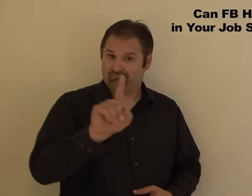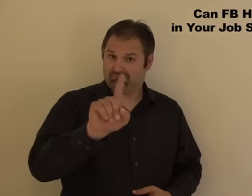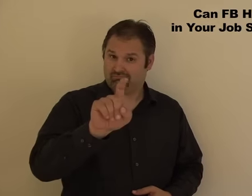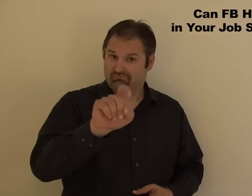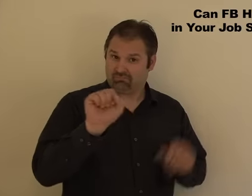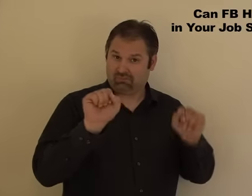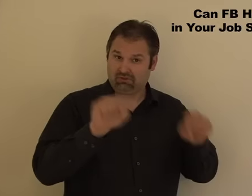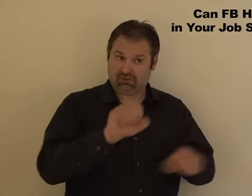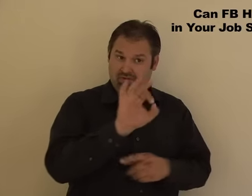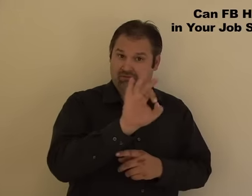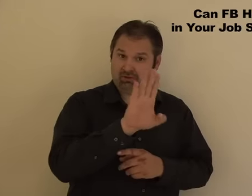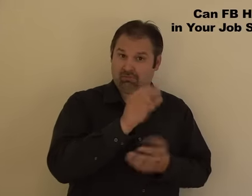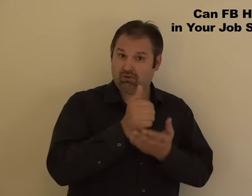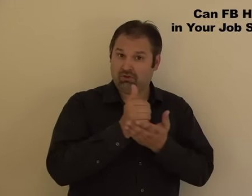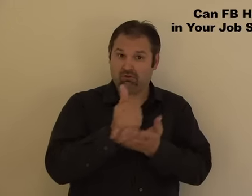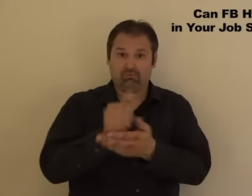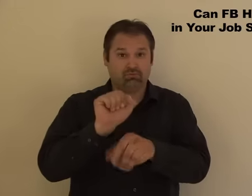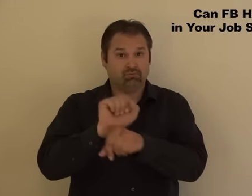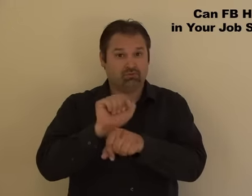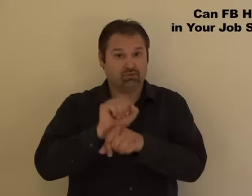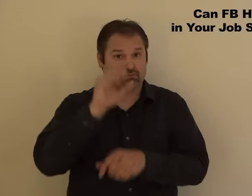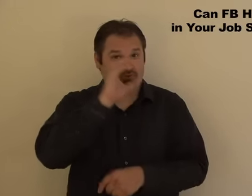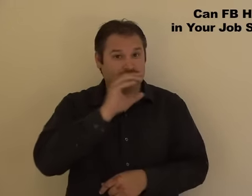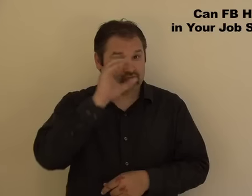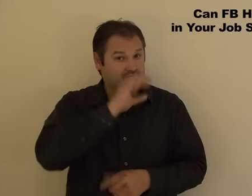Can Facebook help you in your job search?